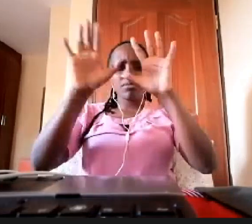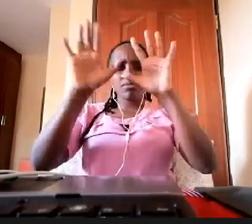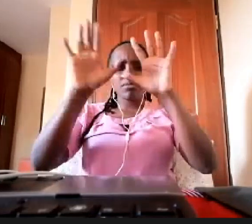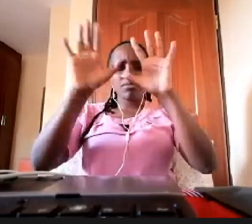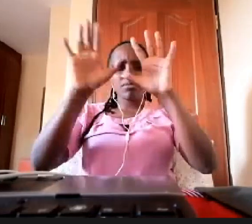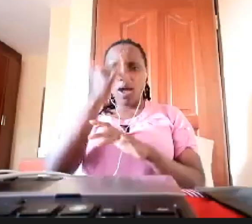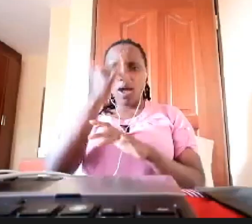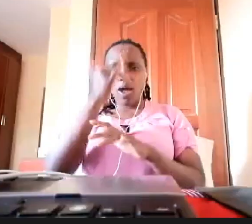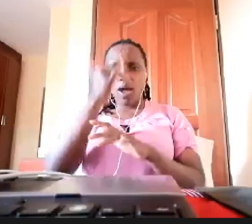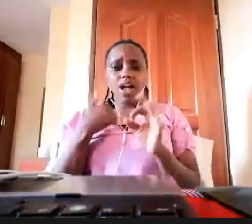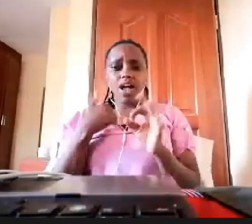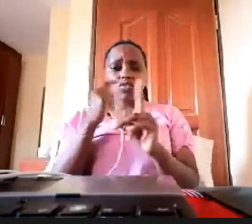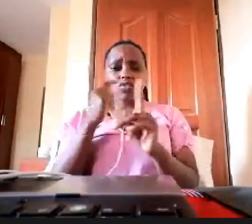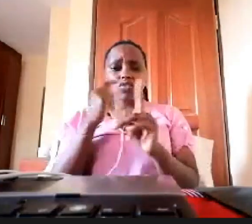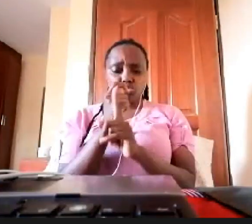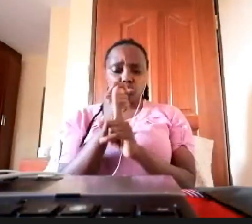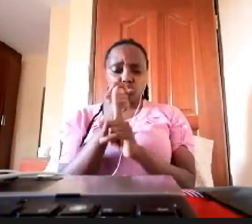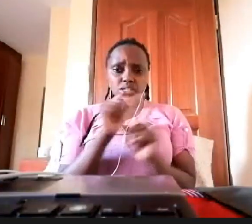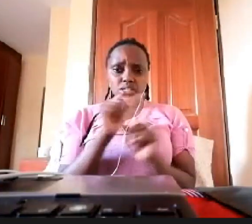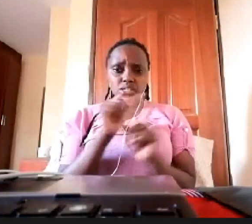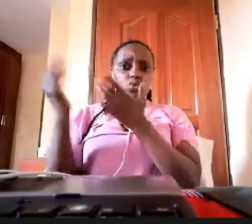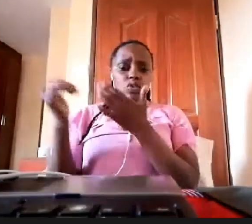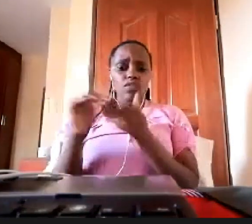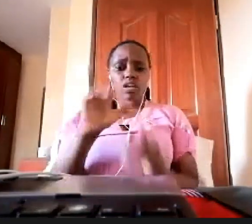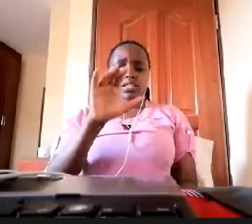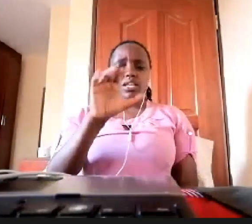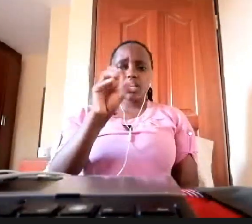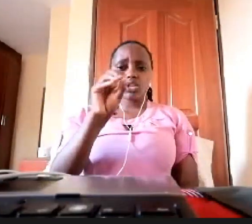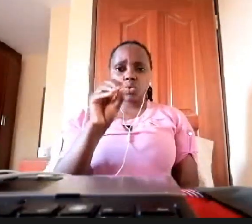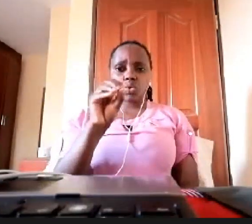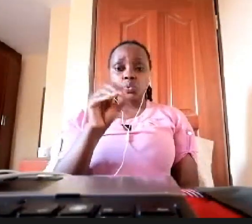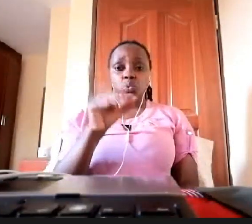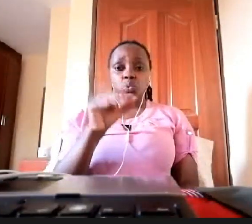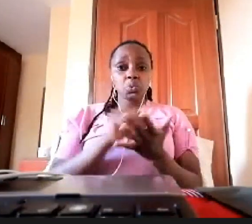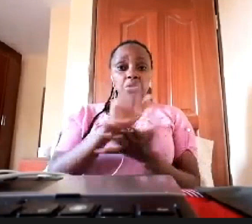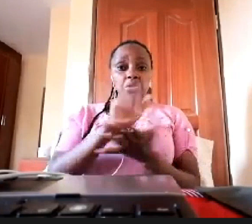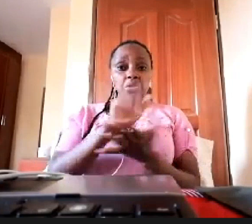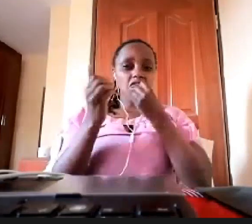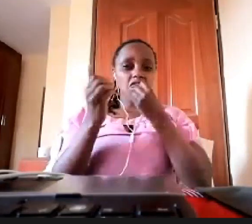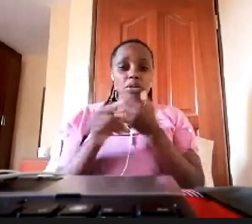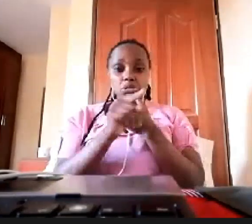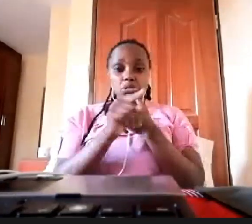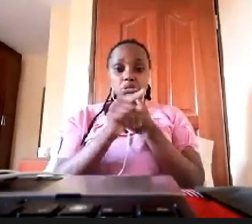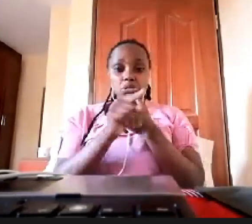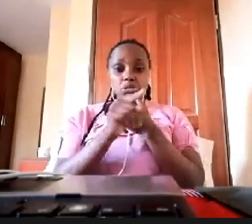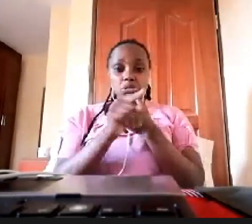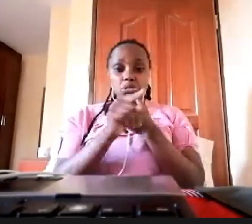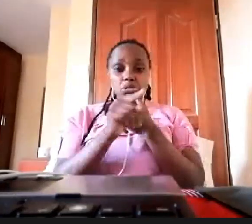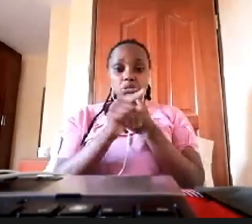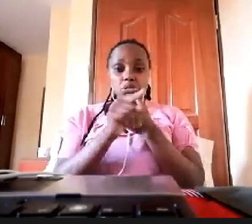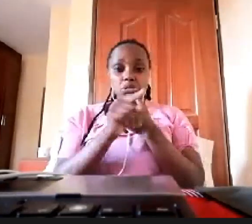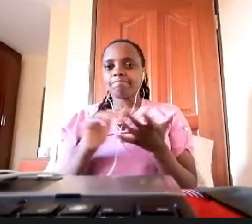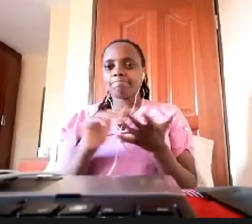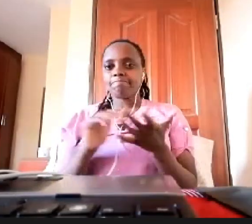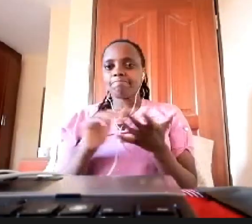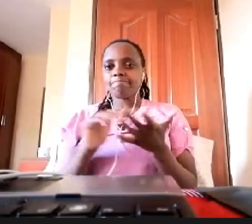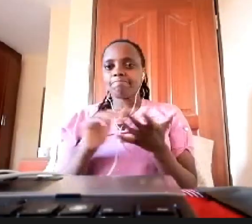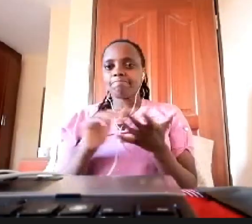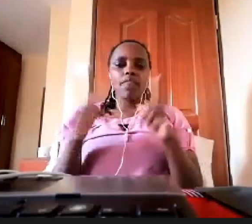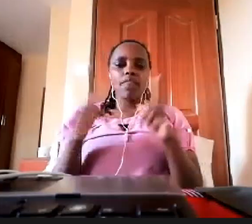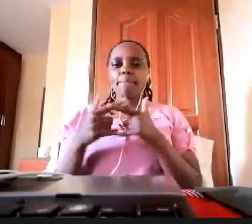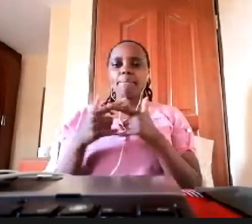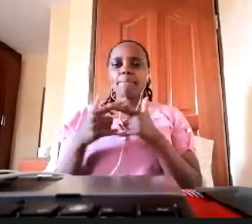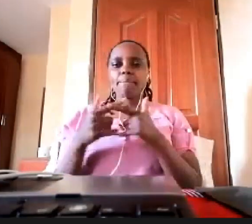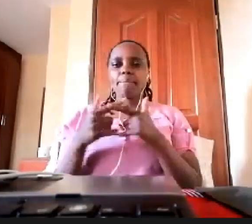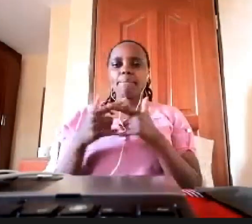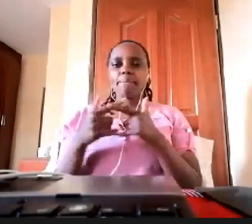very important because if you have tools and you're just expecting CSOs to sort of send information to you virtually,